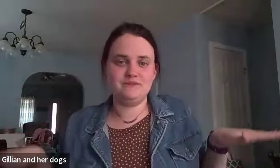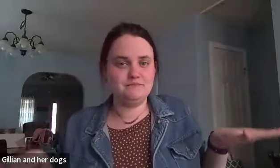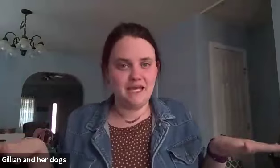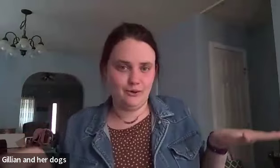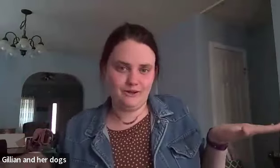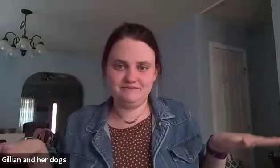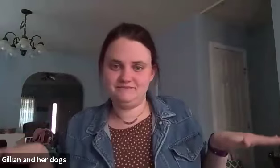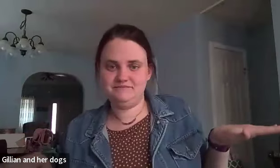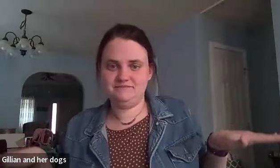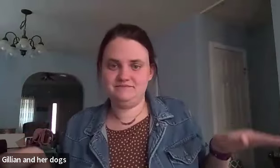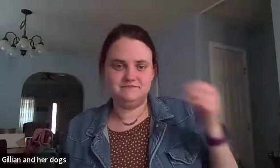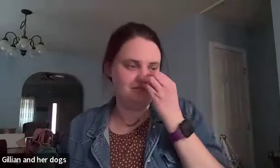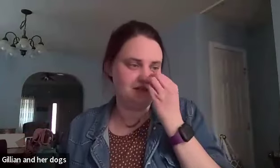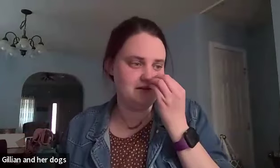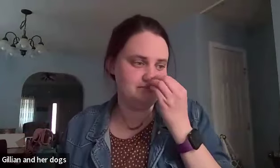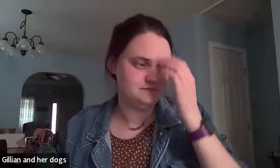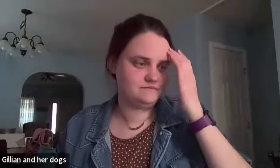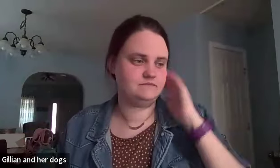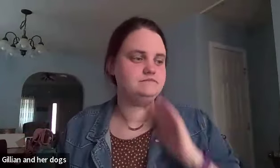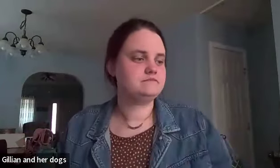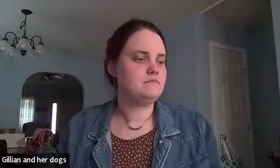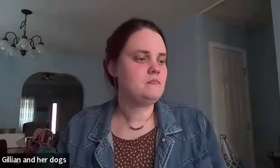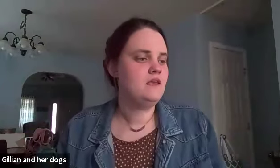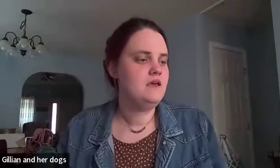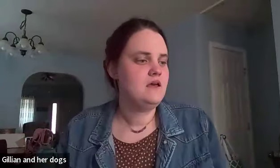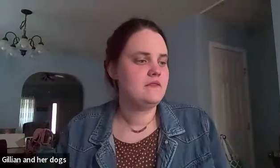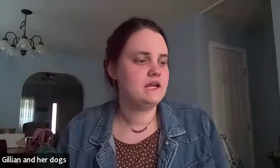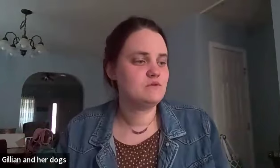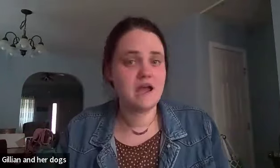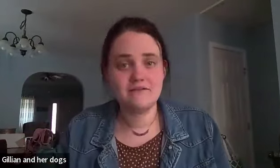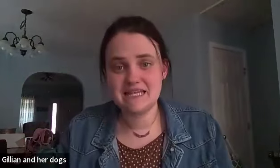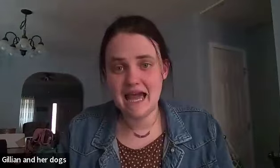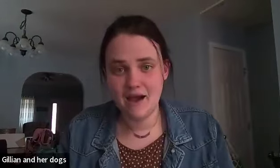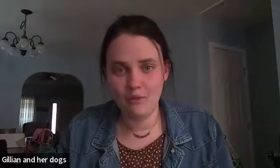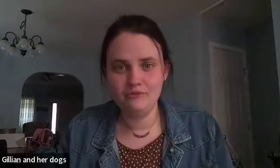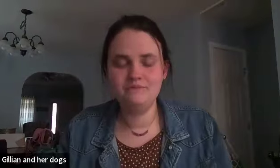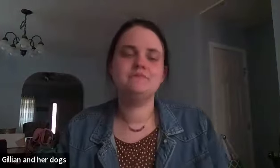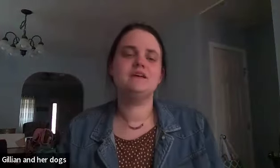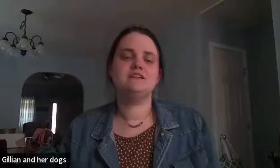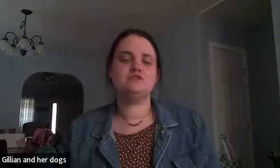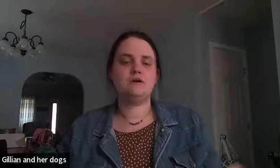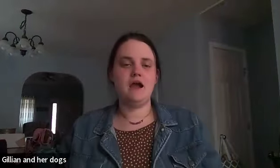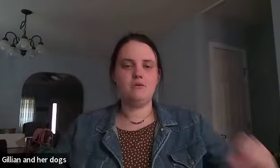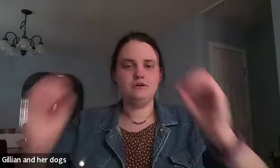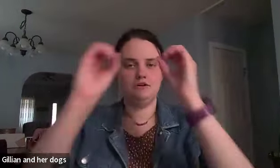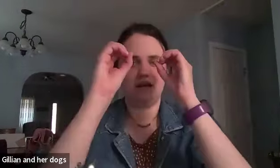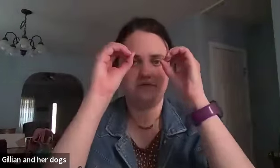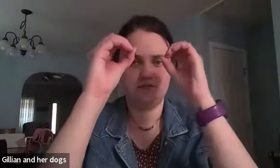arms. Penguin. Okay. The next one we have is owl. And so for owl, you're going to have